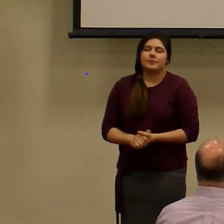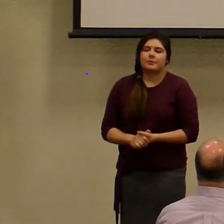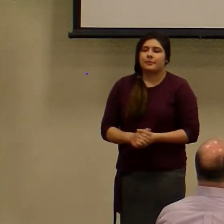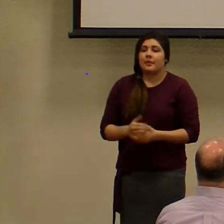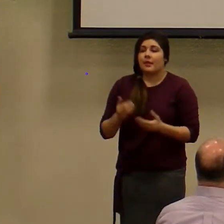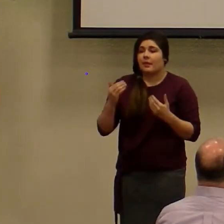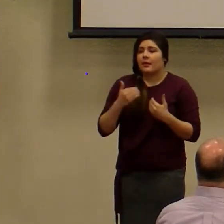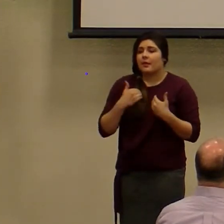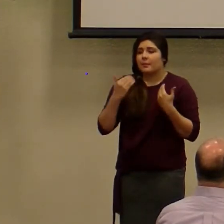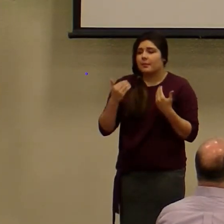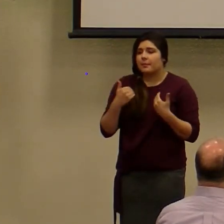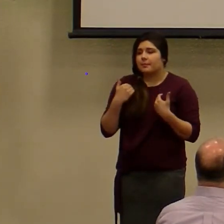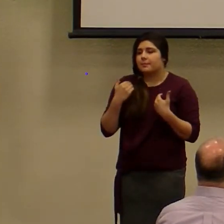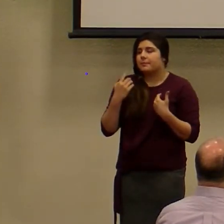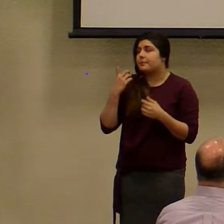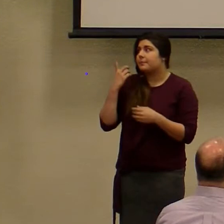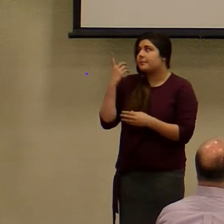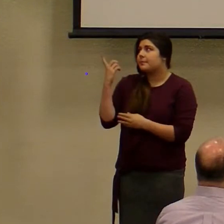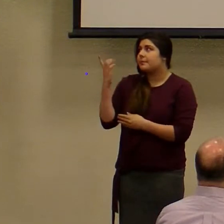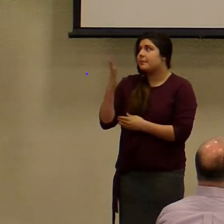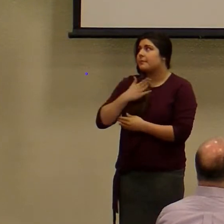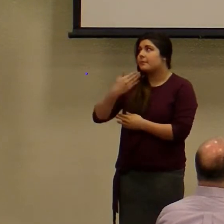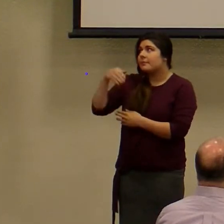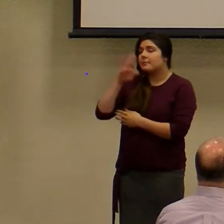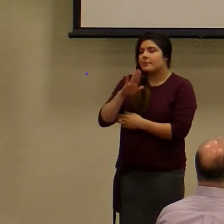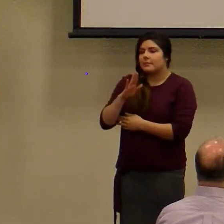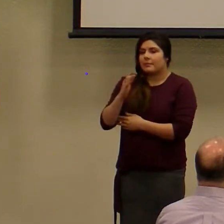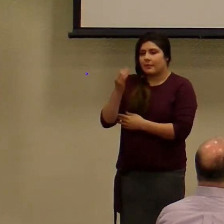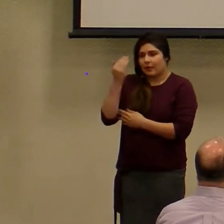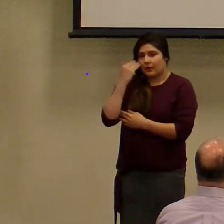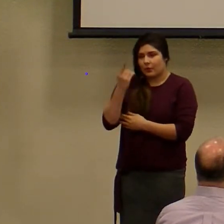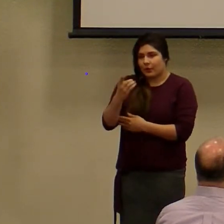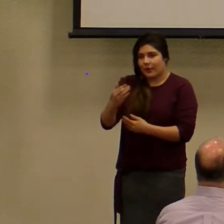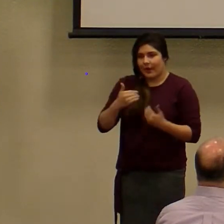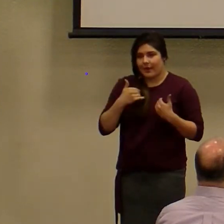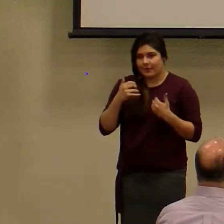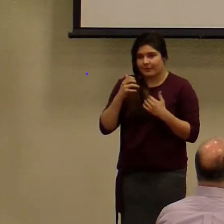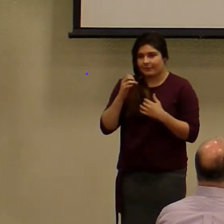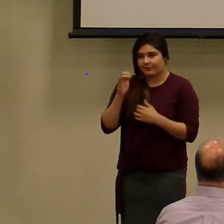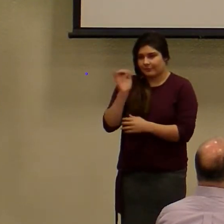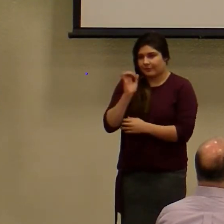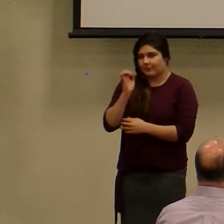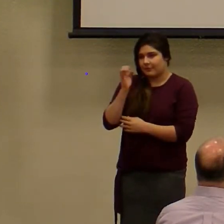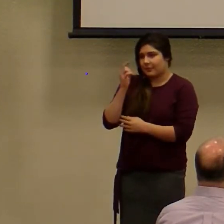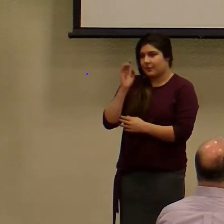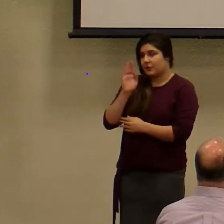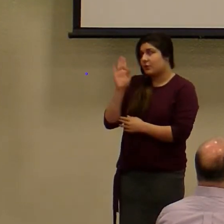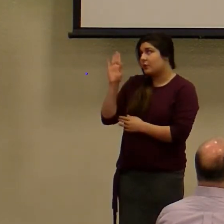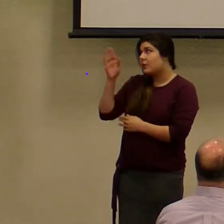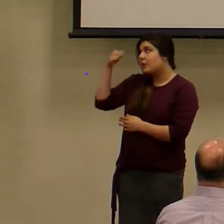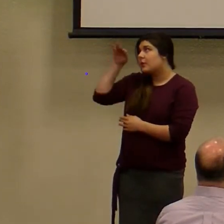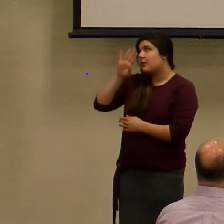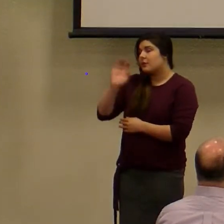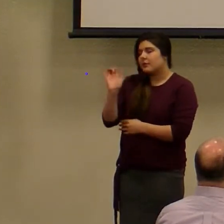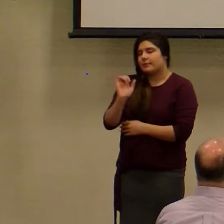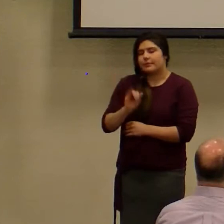I'm glad that He is my God, and I know that you're glad that He is your God.